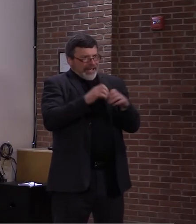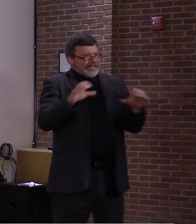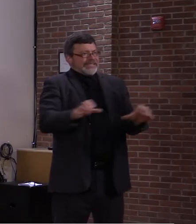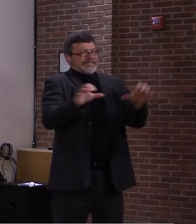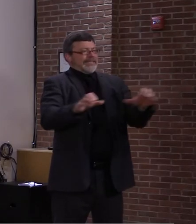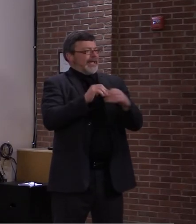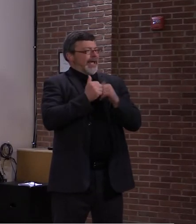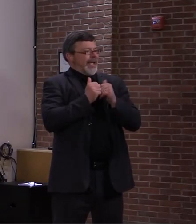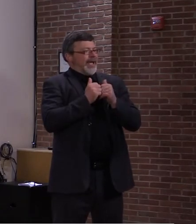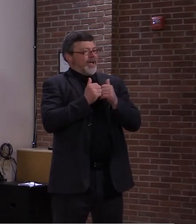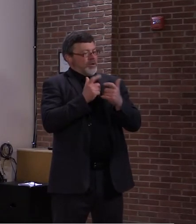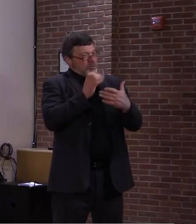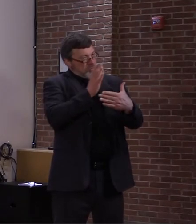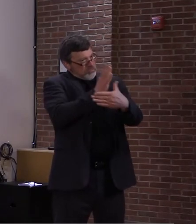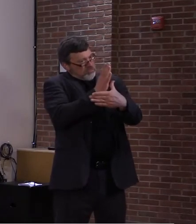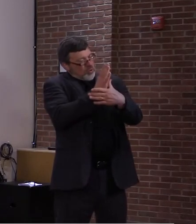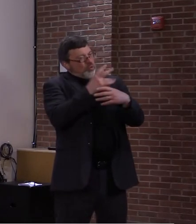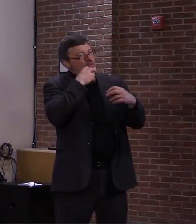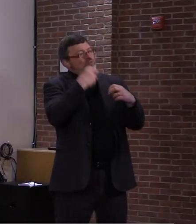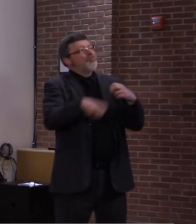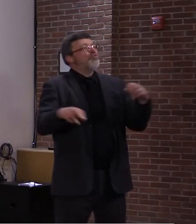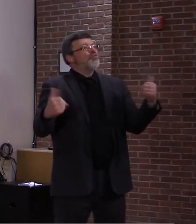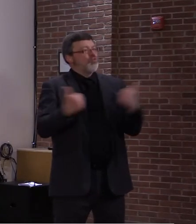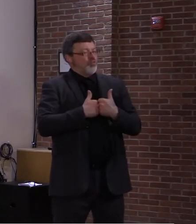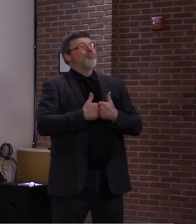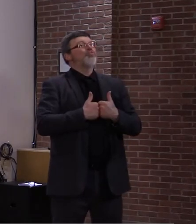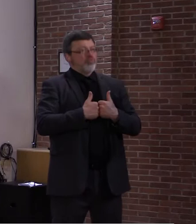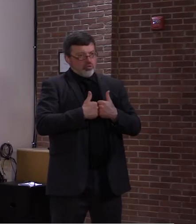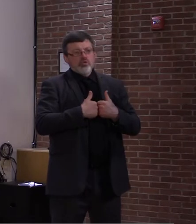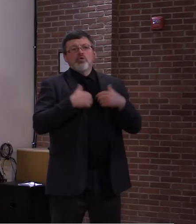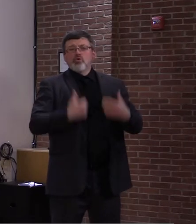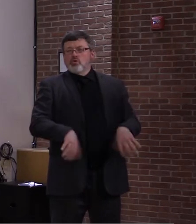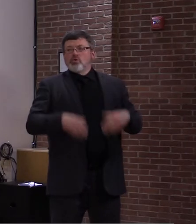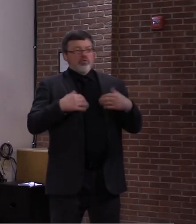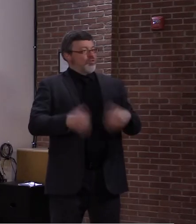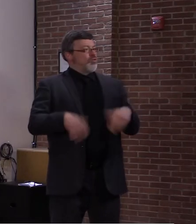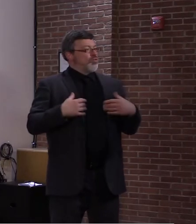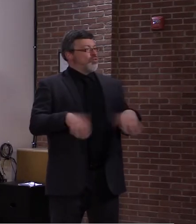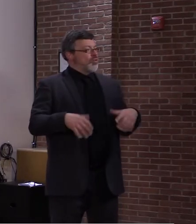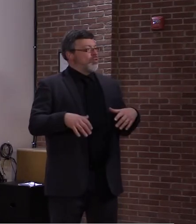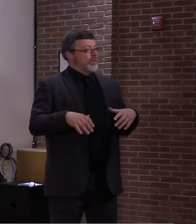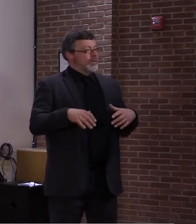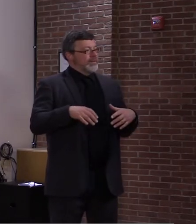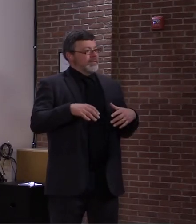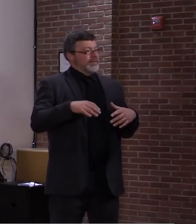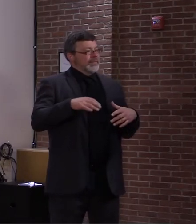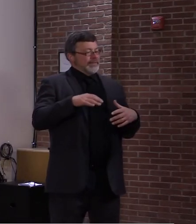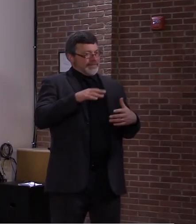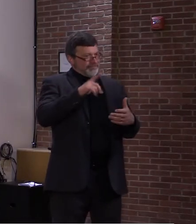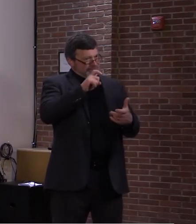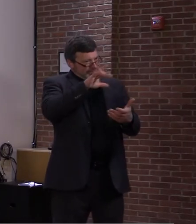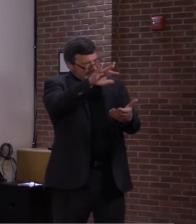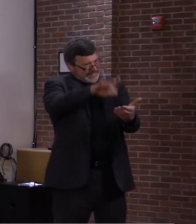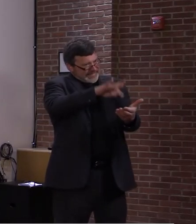you're going to vote and how you're going to vote. But those in the center, those moderates and centrists of either